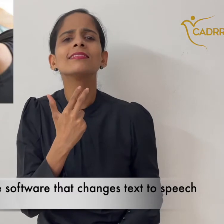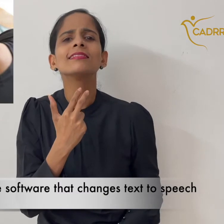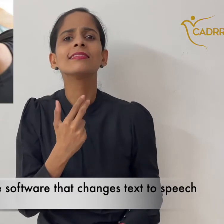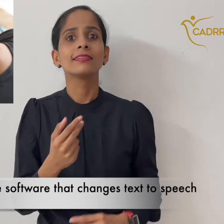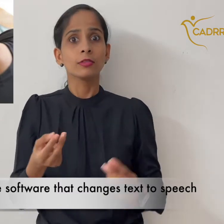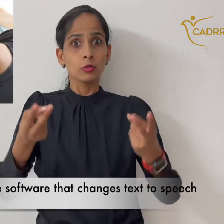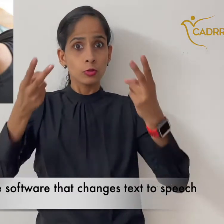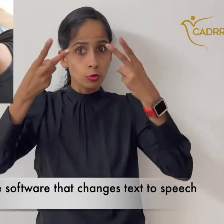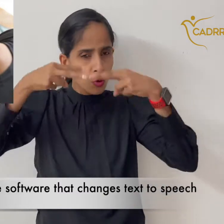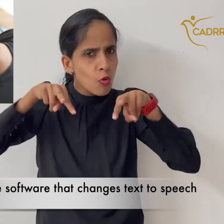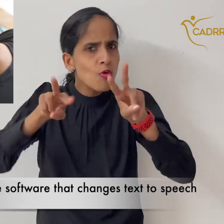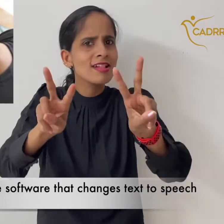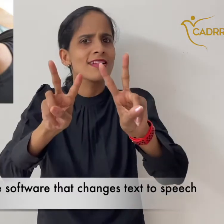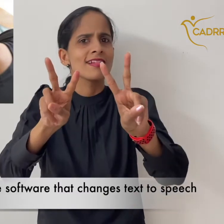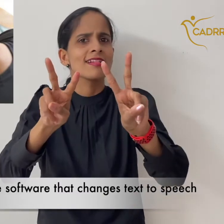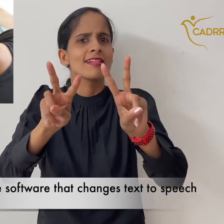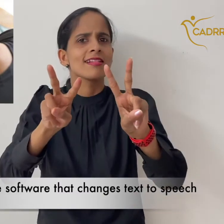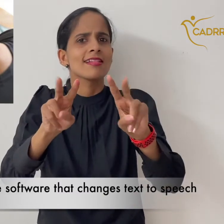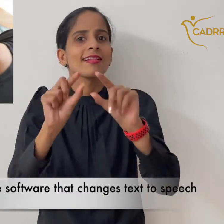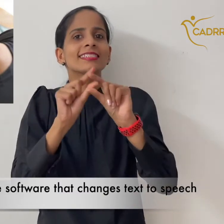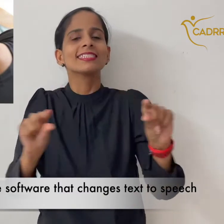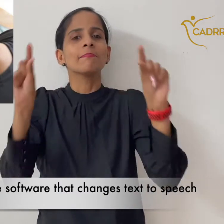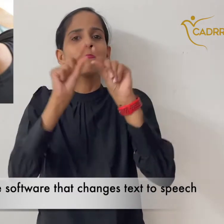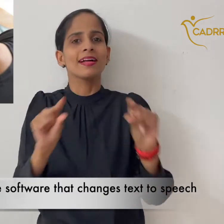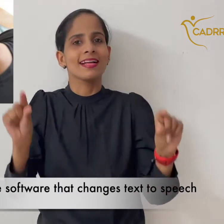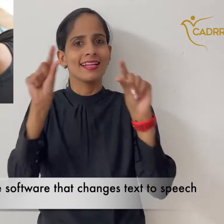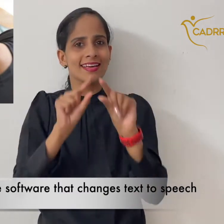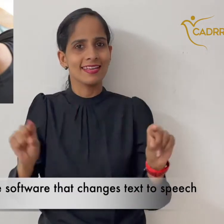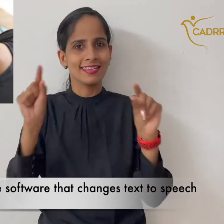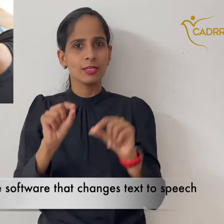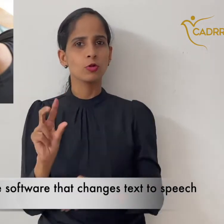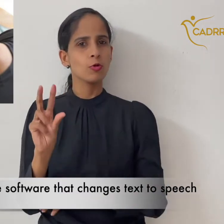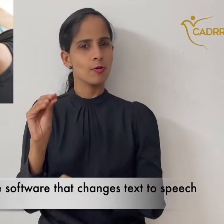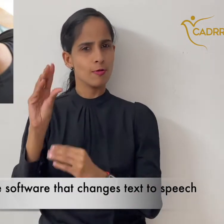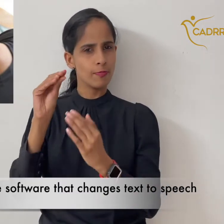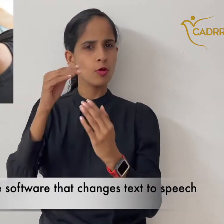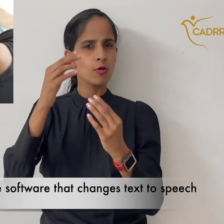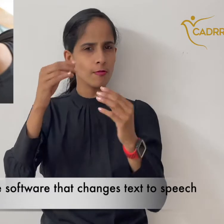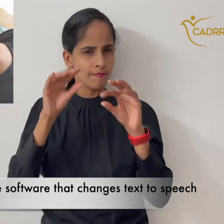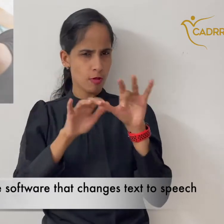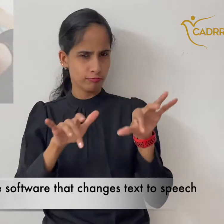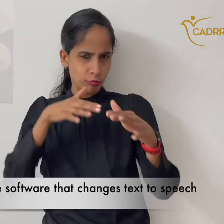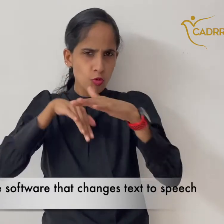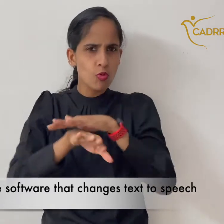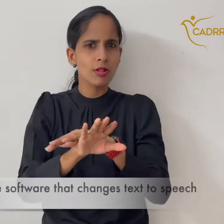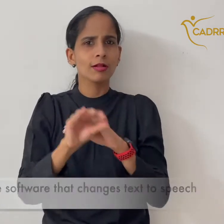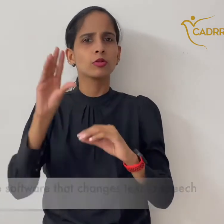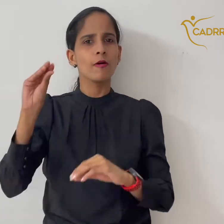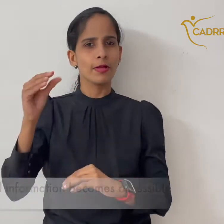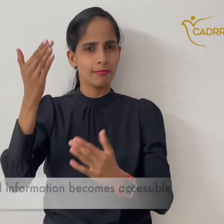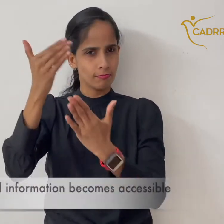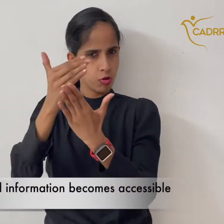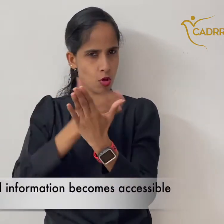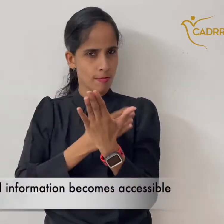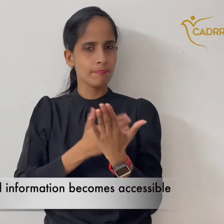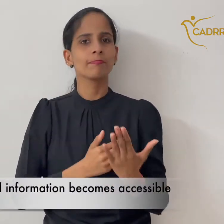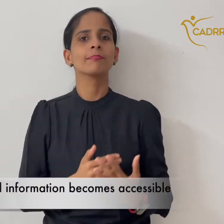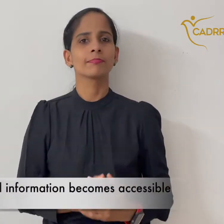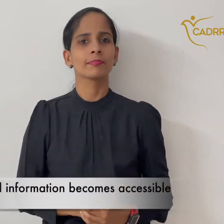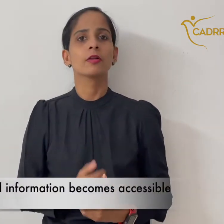software that changes text to speech, and the full